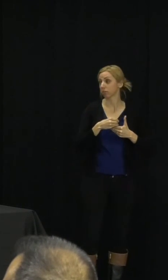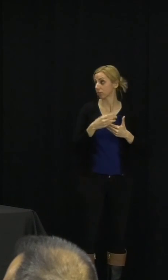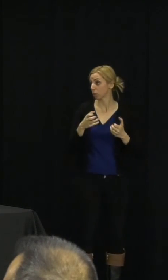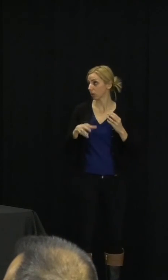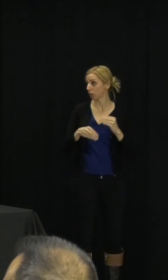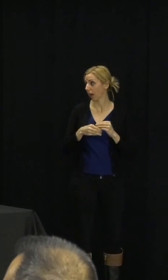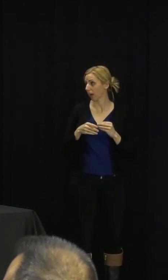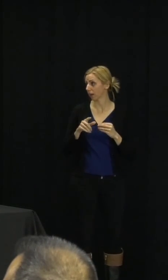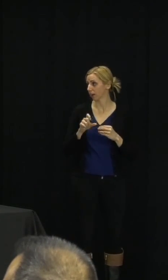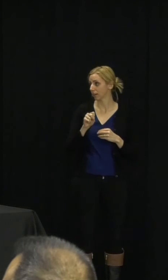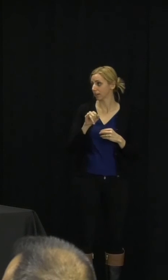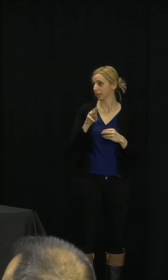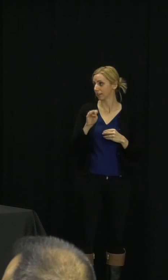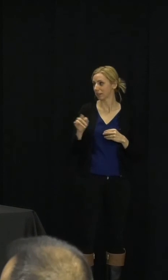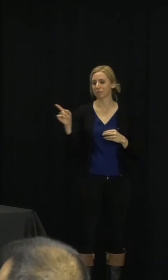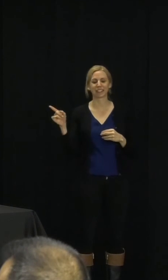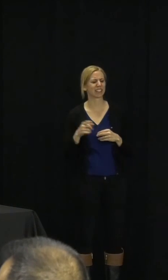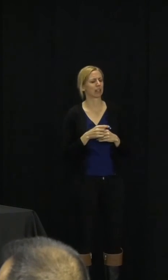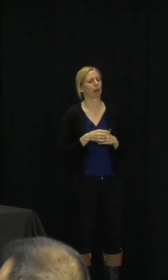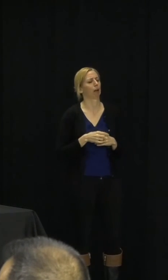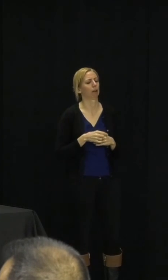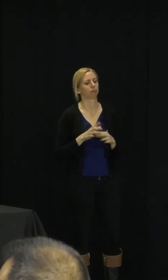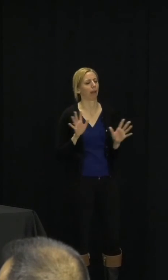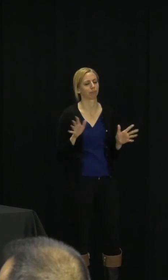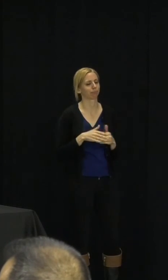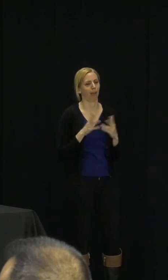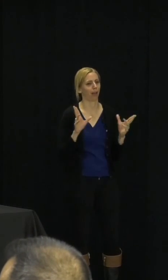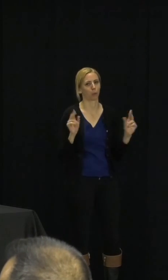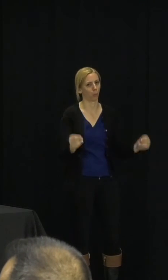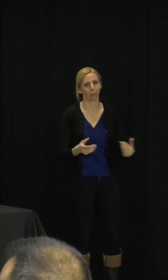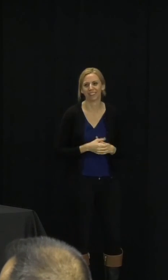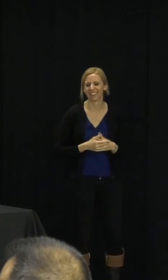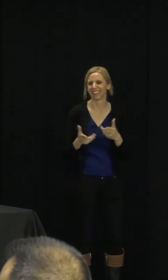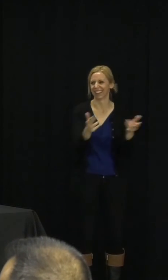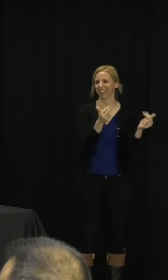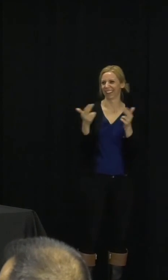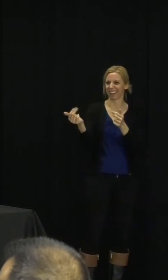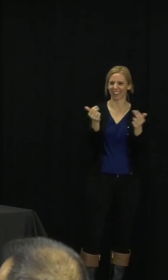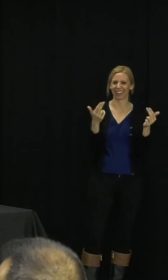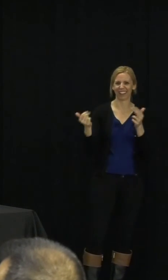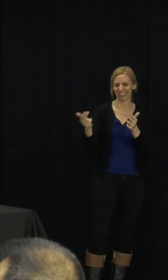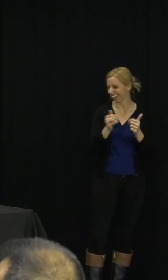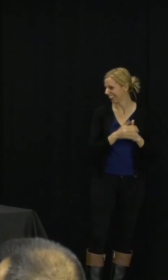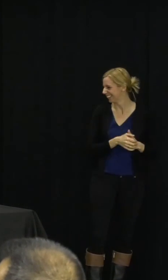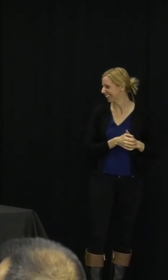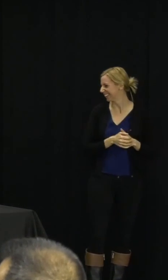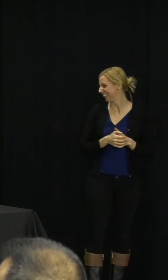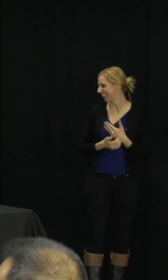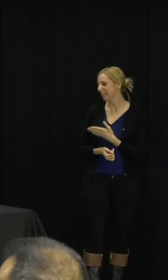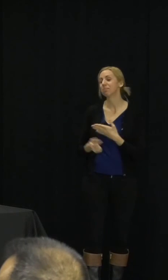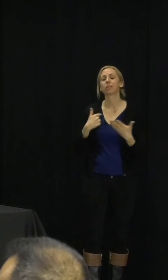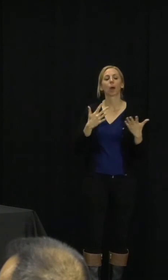level and don't get people who are at the central